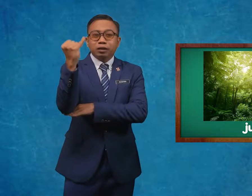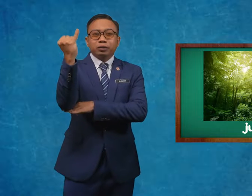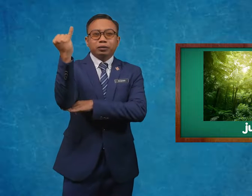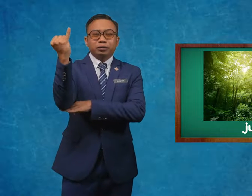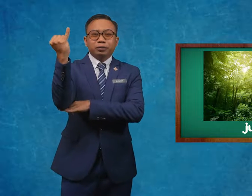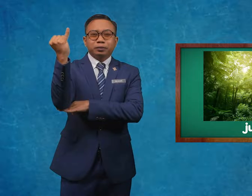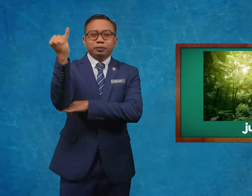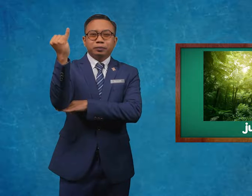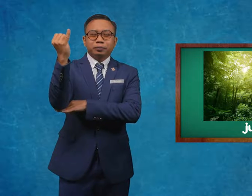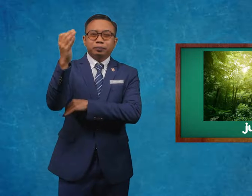jungle.